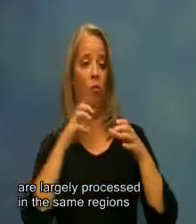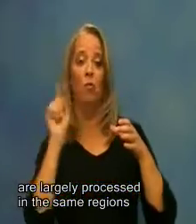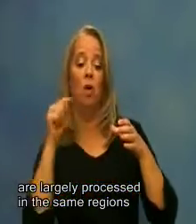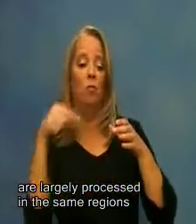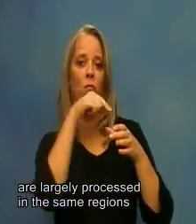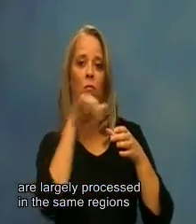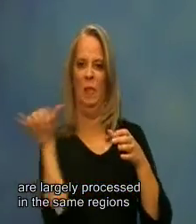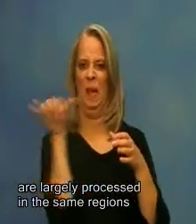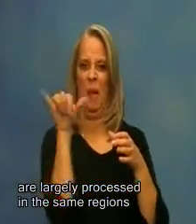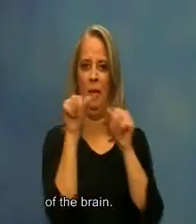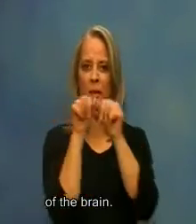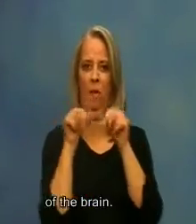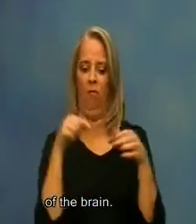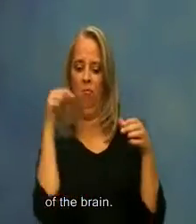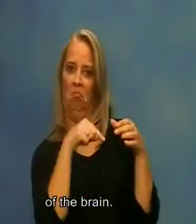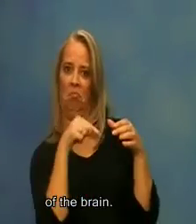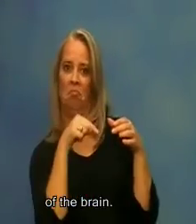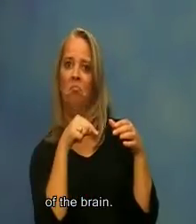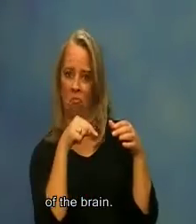processed in the same regions of the brain.